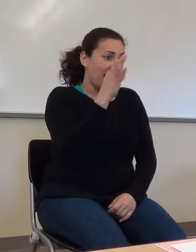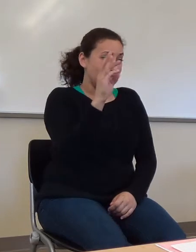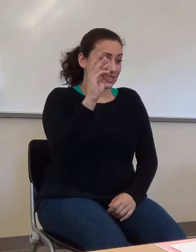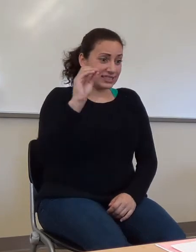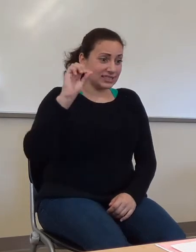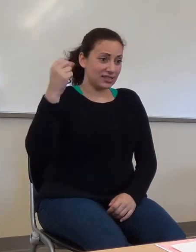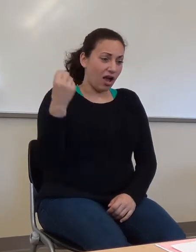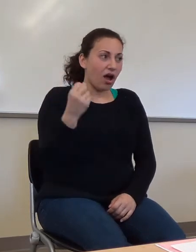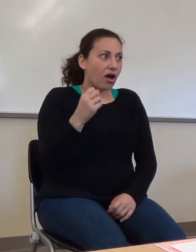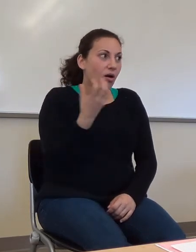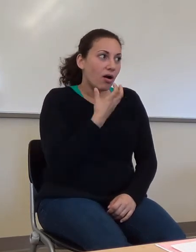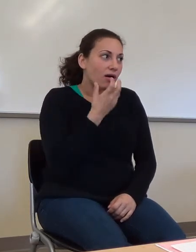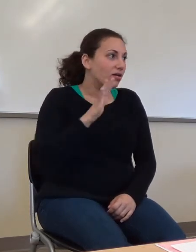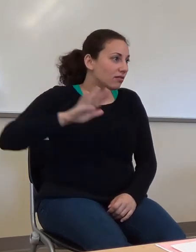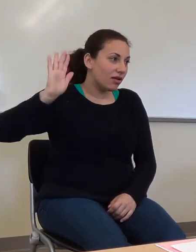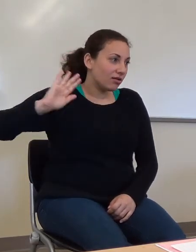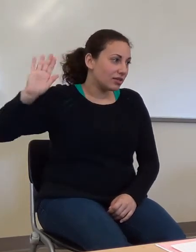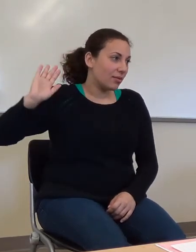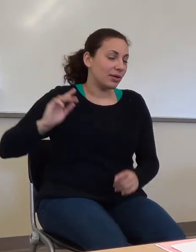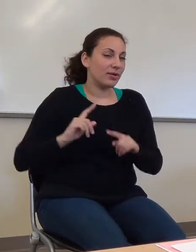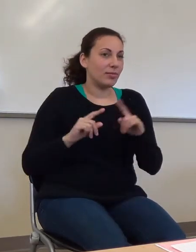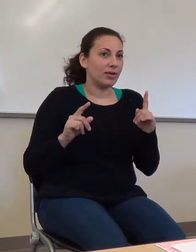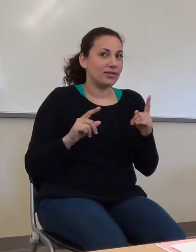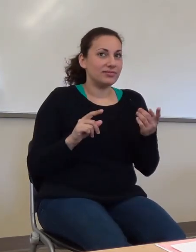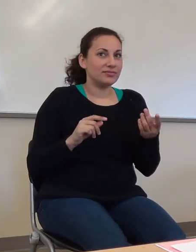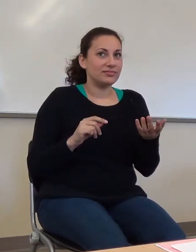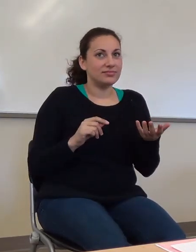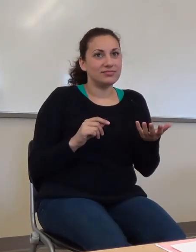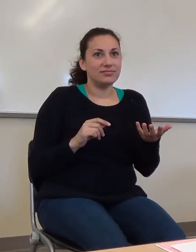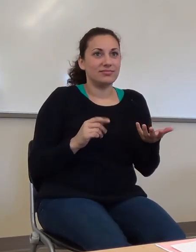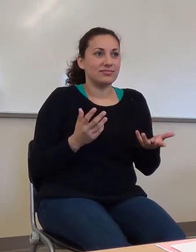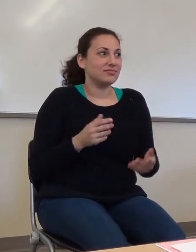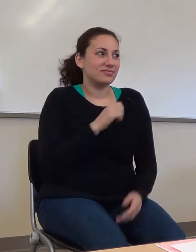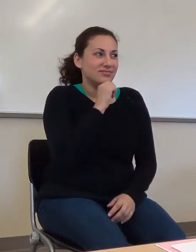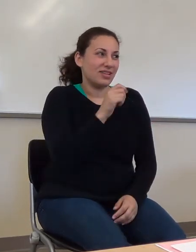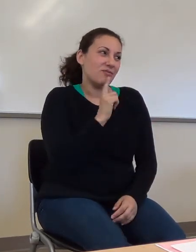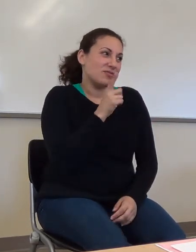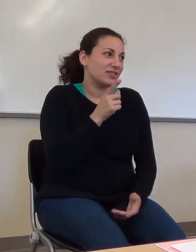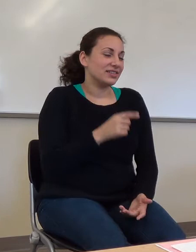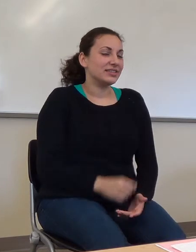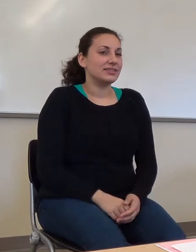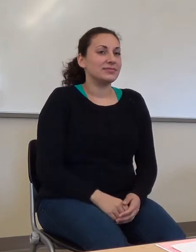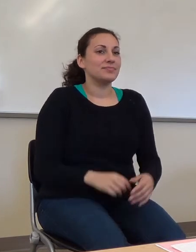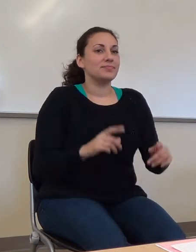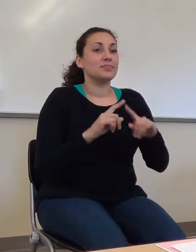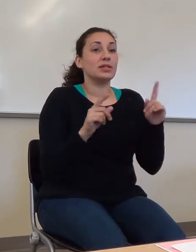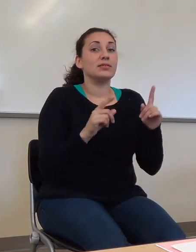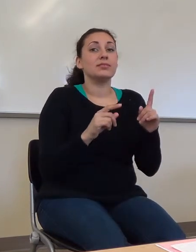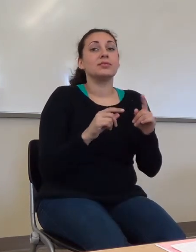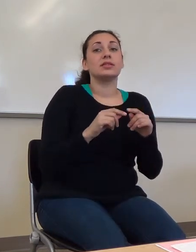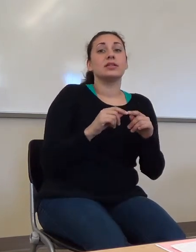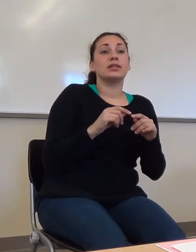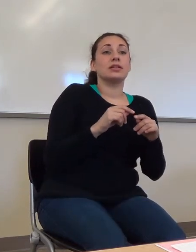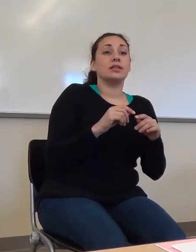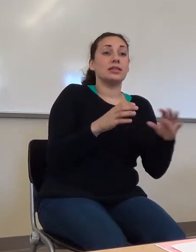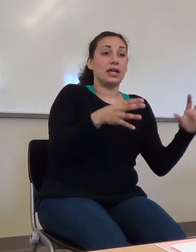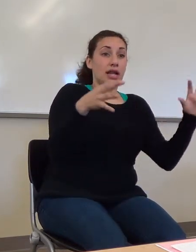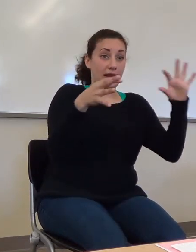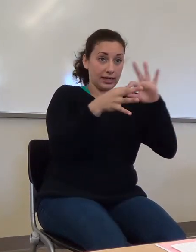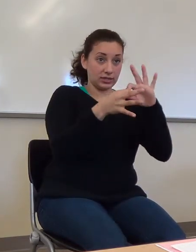history. So the civil rights movement was 100 years after the Civil War. But the connection